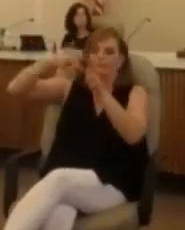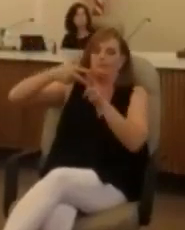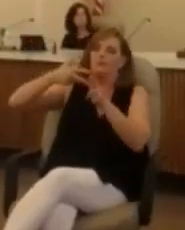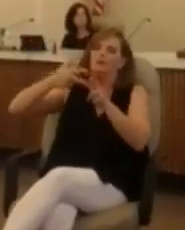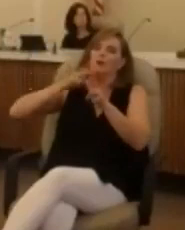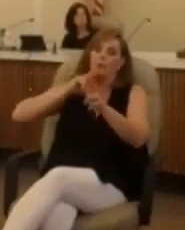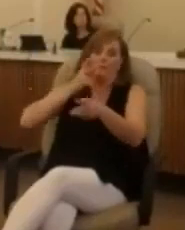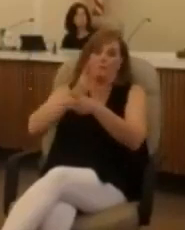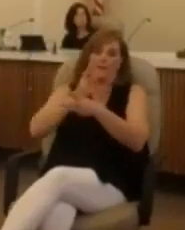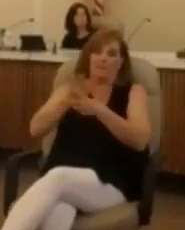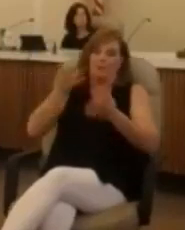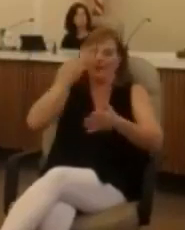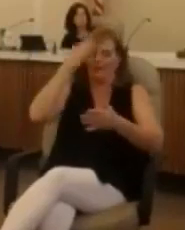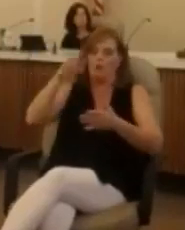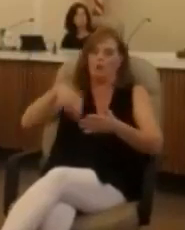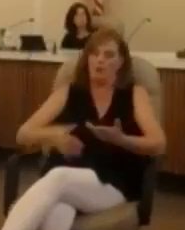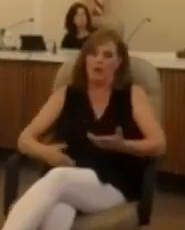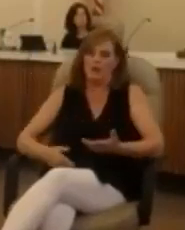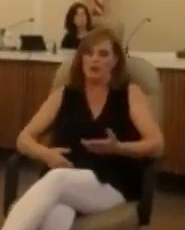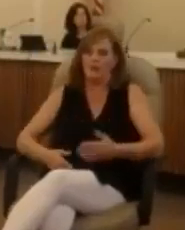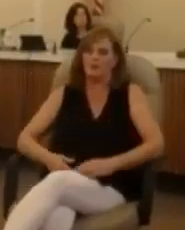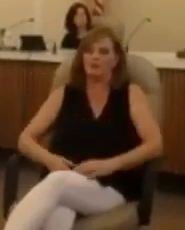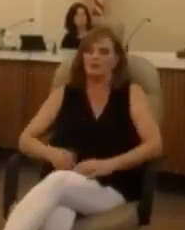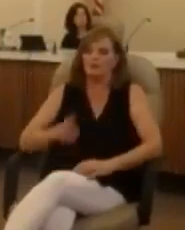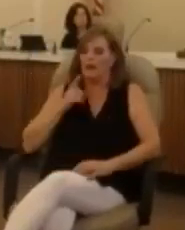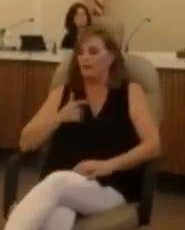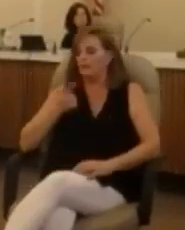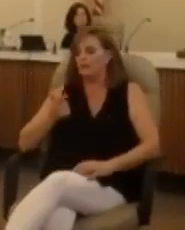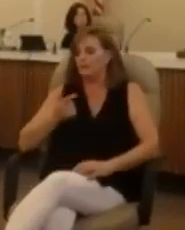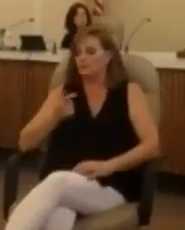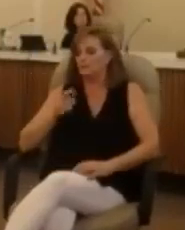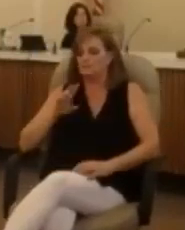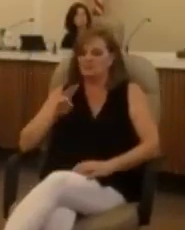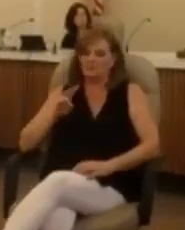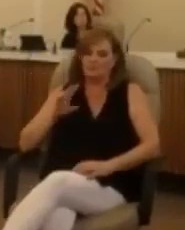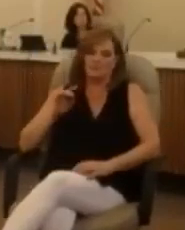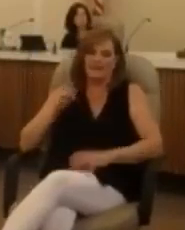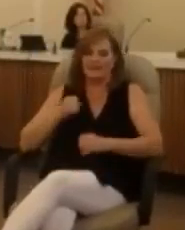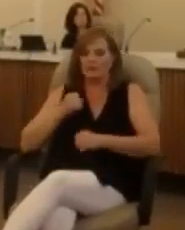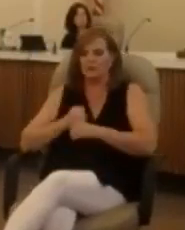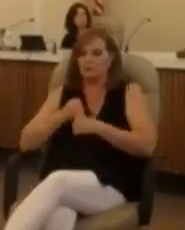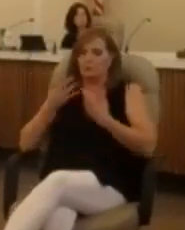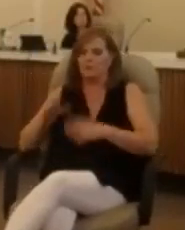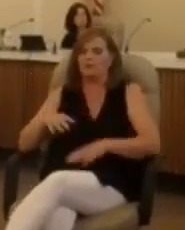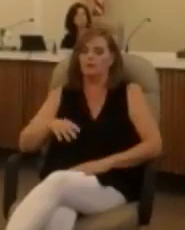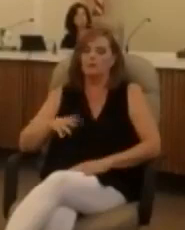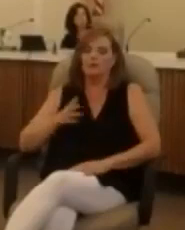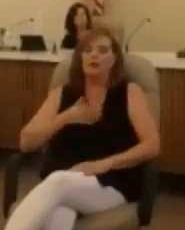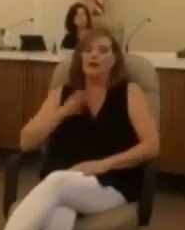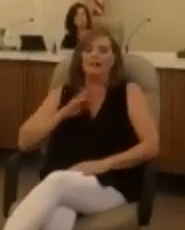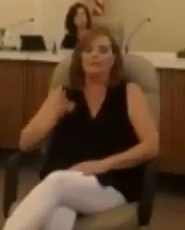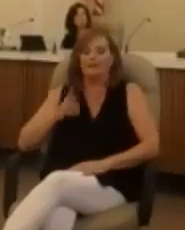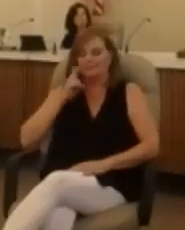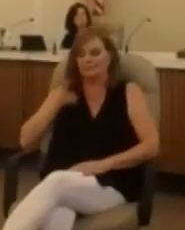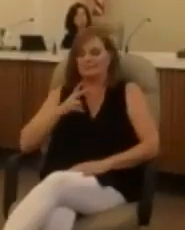But you know what? I've been there, I don't know how many years now, 7, 8 years, never seen an